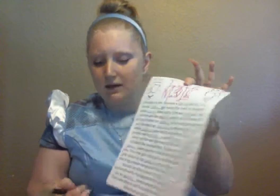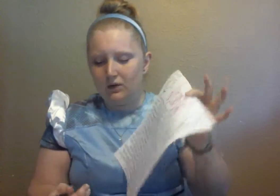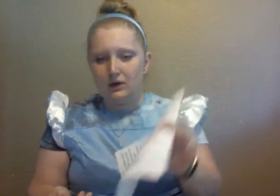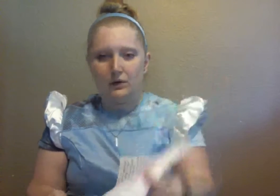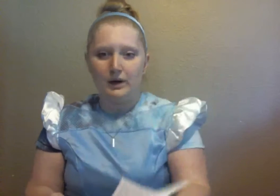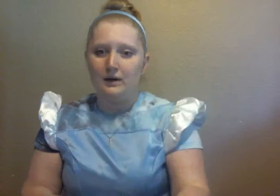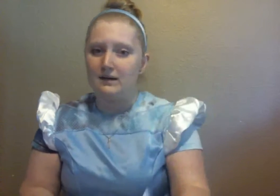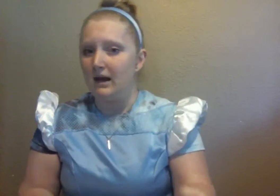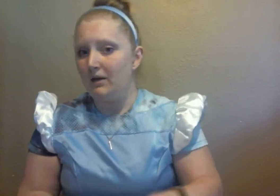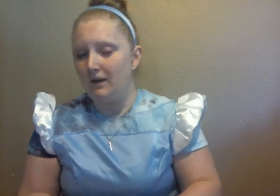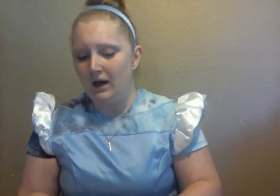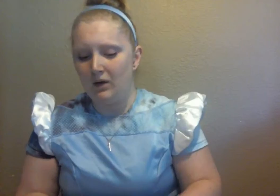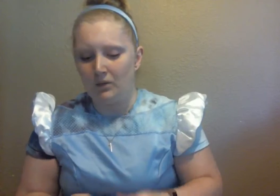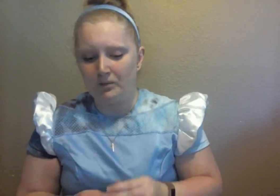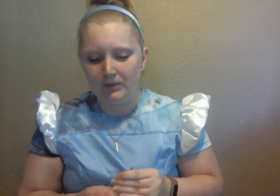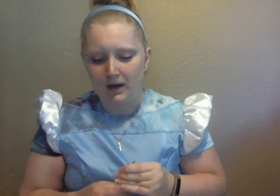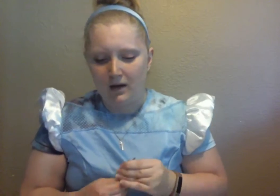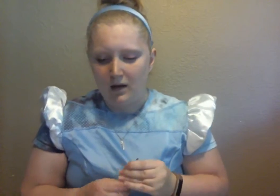can do it yourself at home.